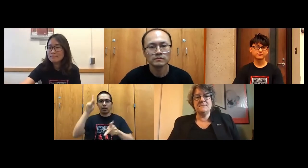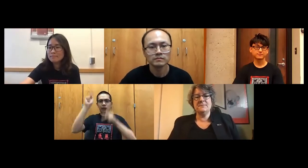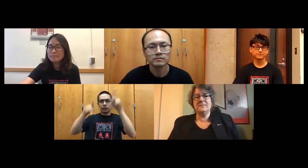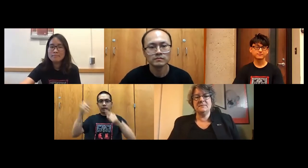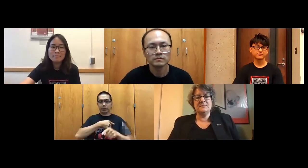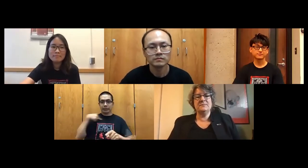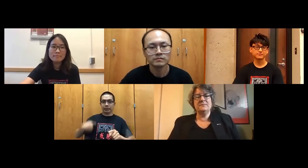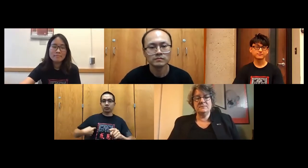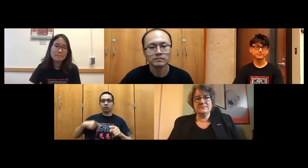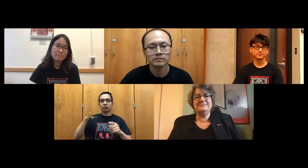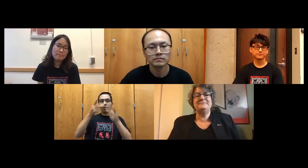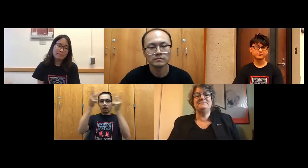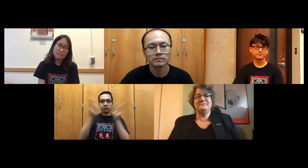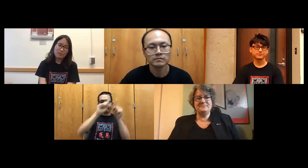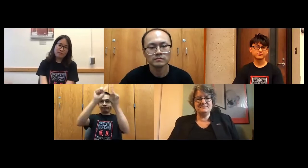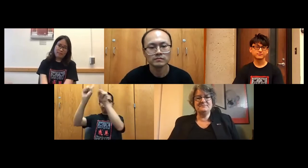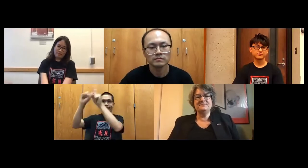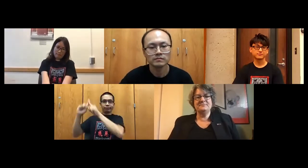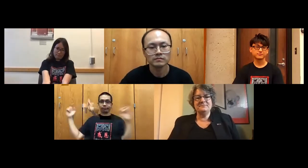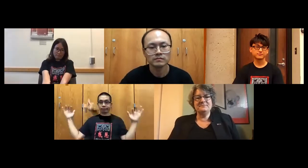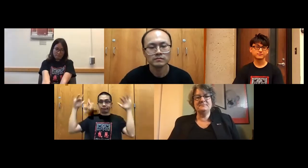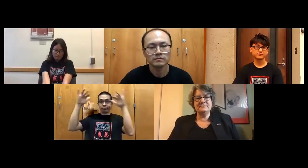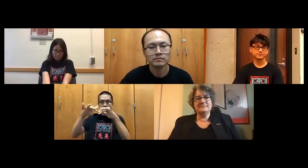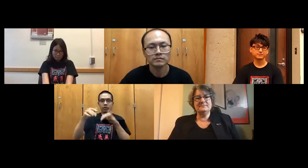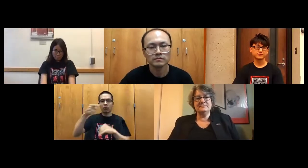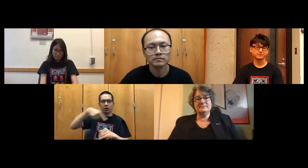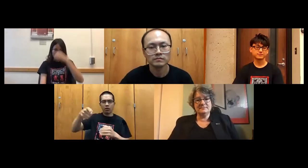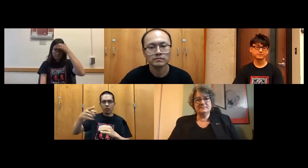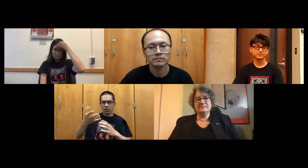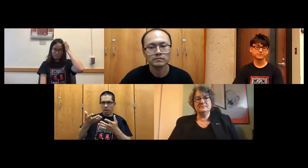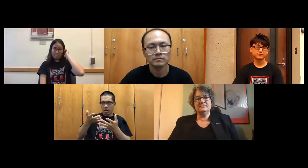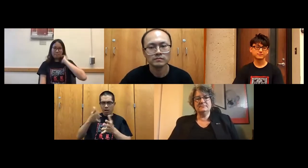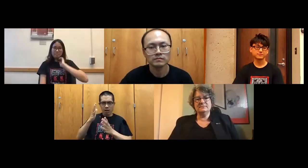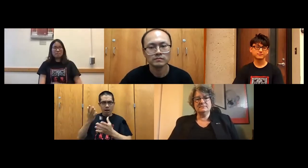Had many friends who were deaf and Chinese and people from all over.